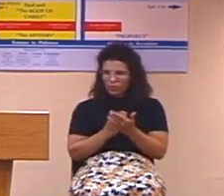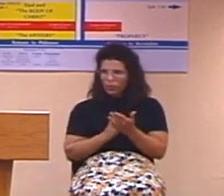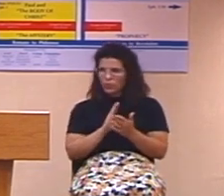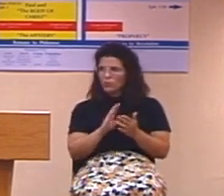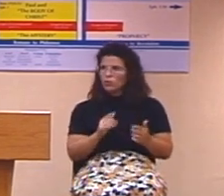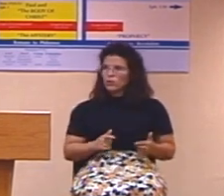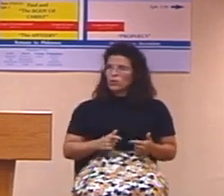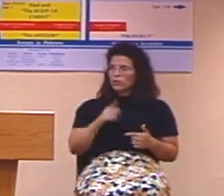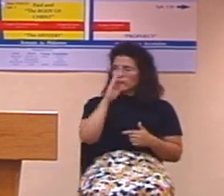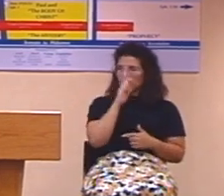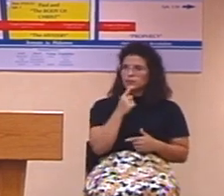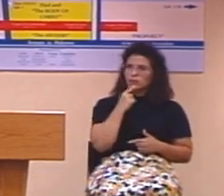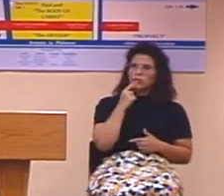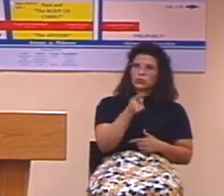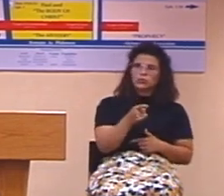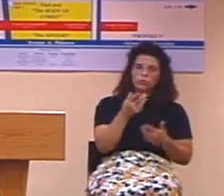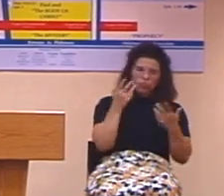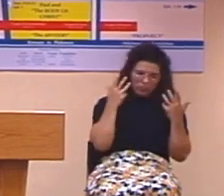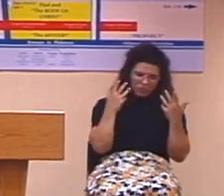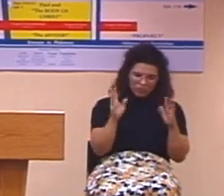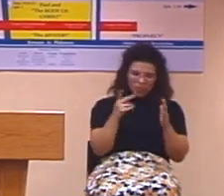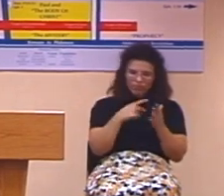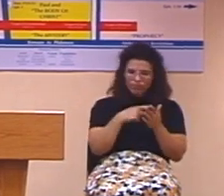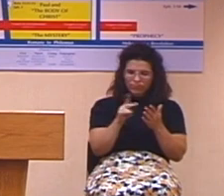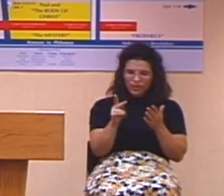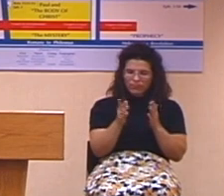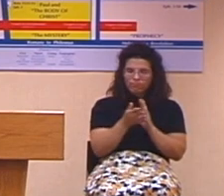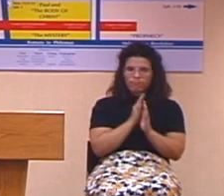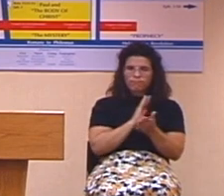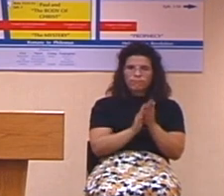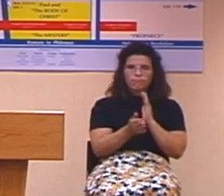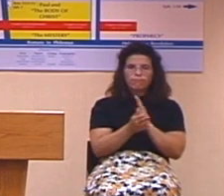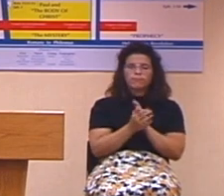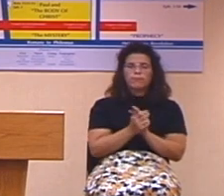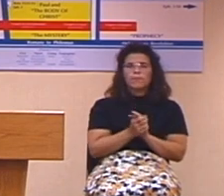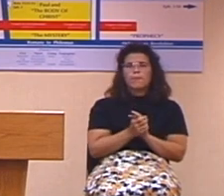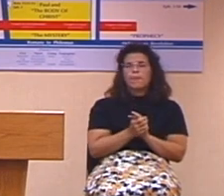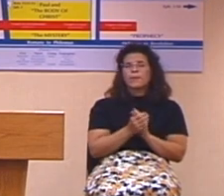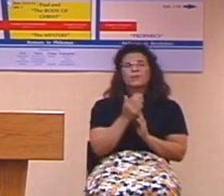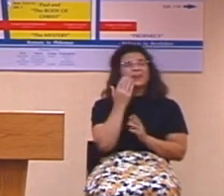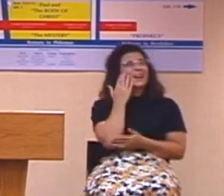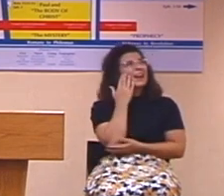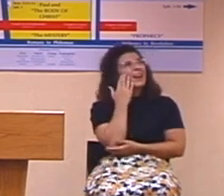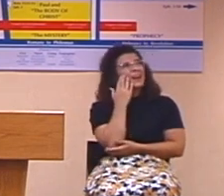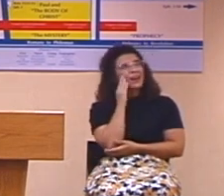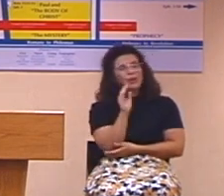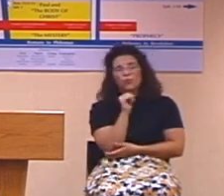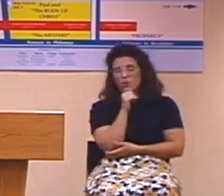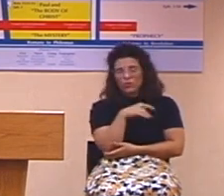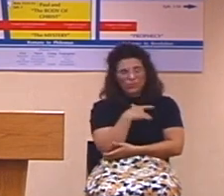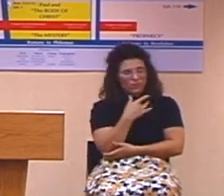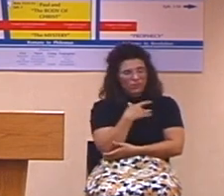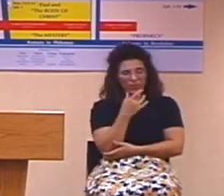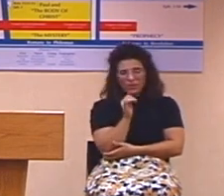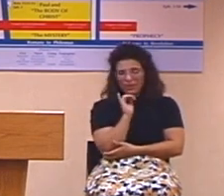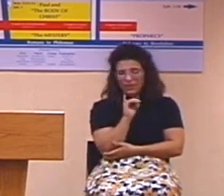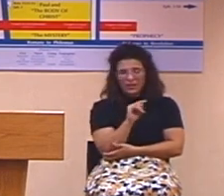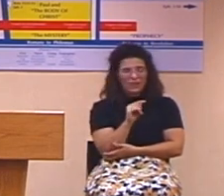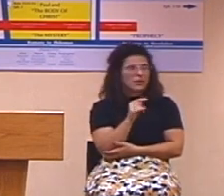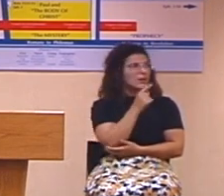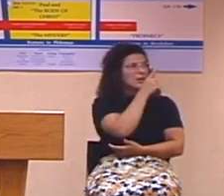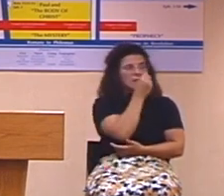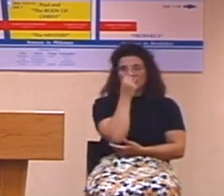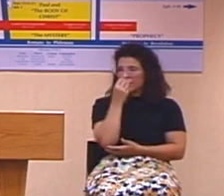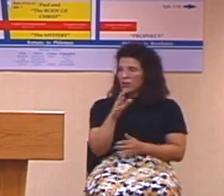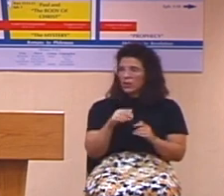life, God says, you're done deal, dude. Well, I don't know, man. I sure don't feel like it. He don't care how you